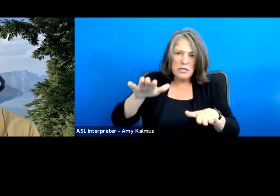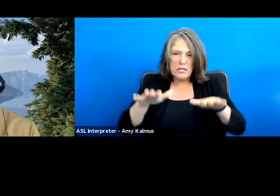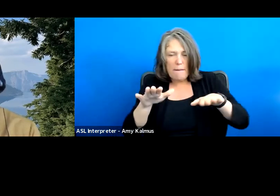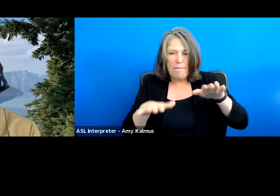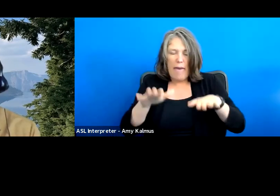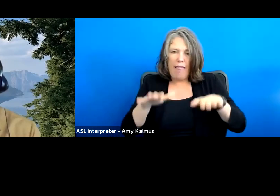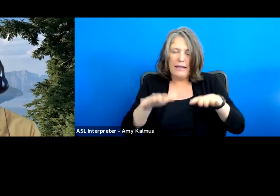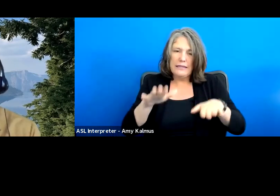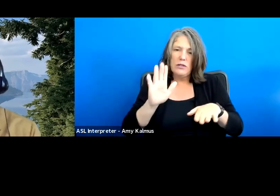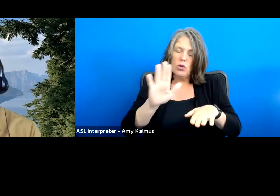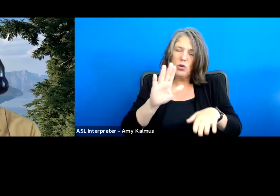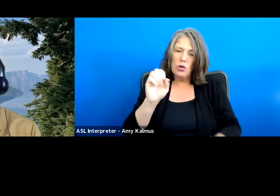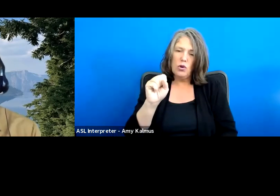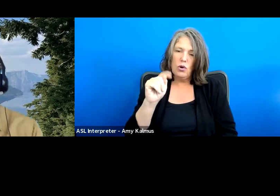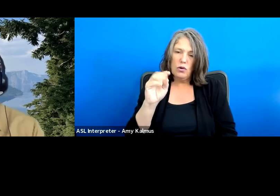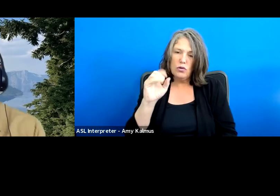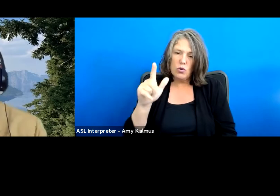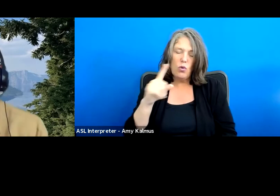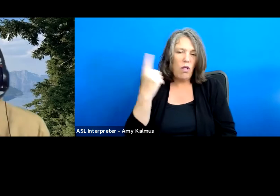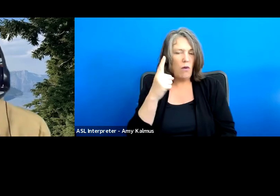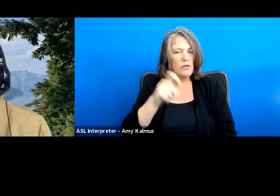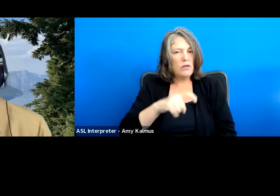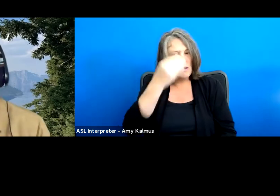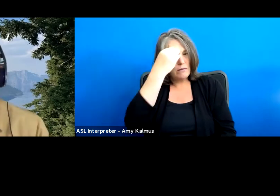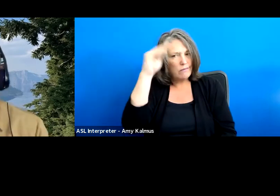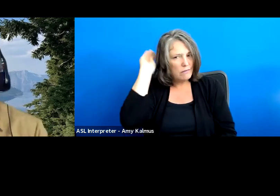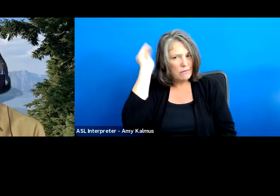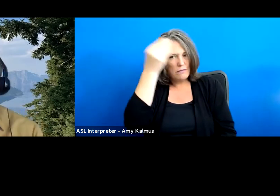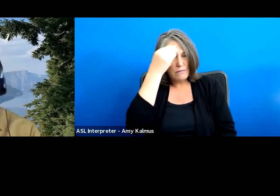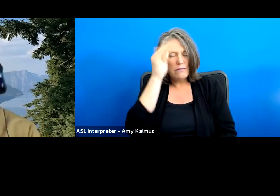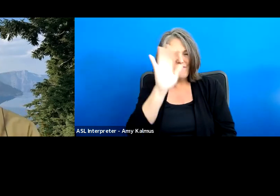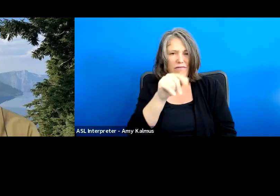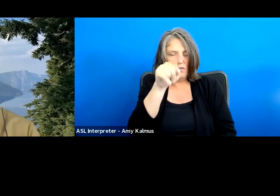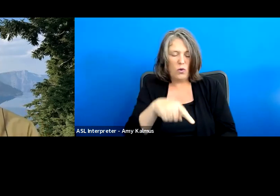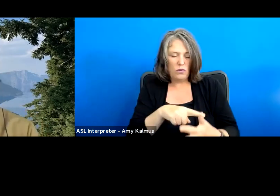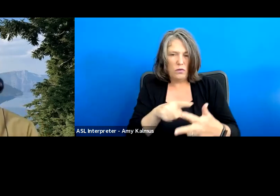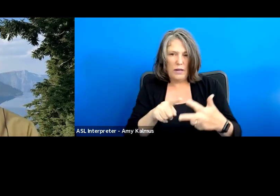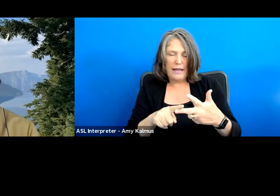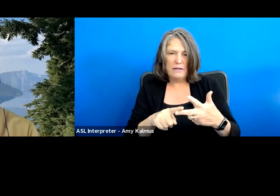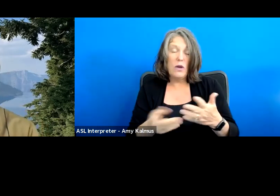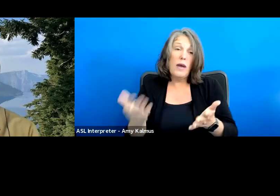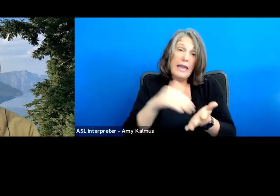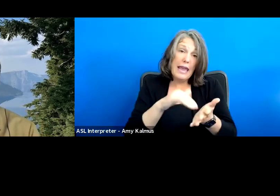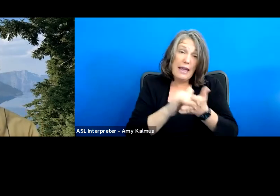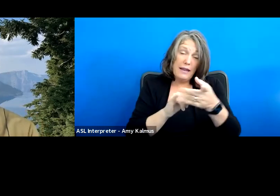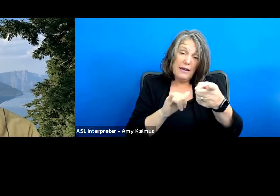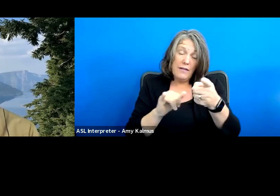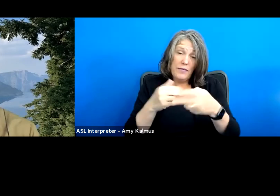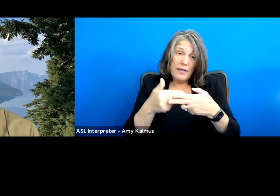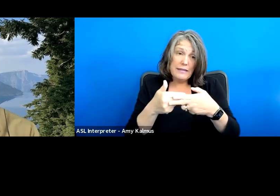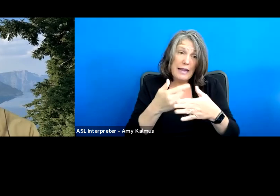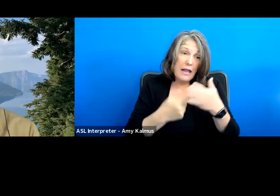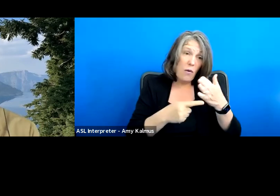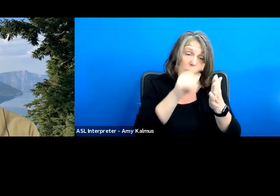you always need to keep those things in mind. So to take a look again at the slide and what we have